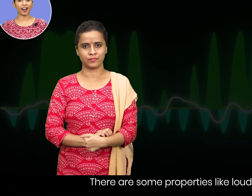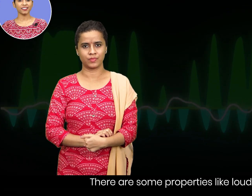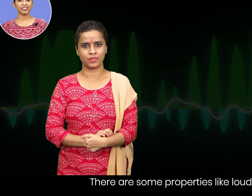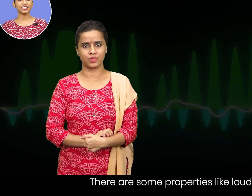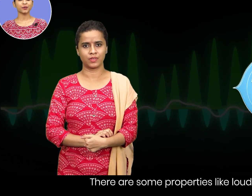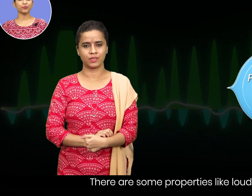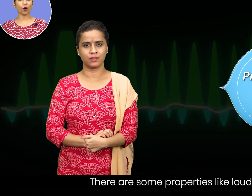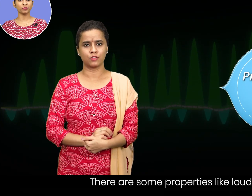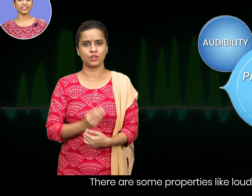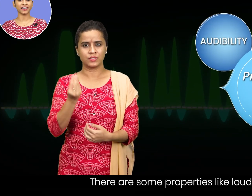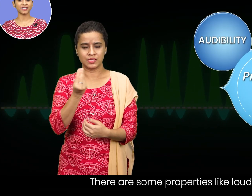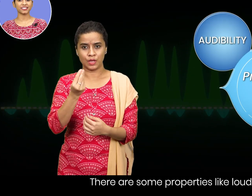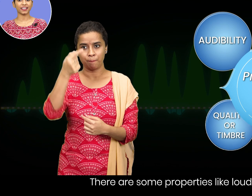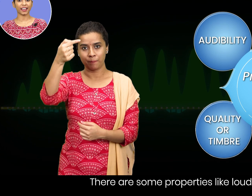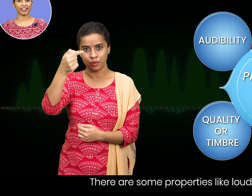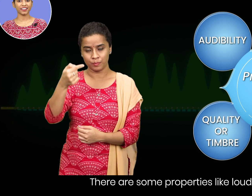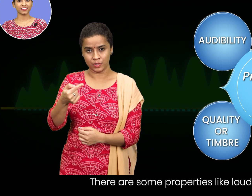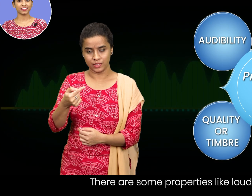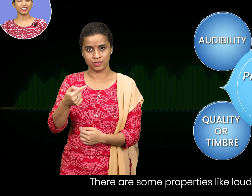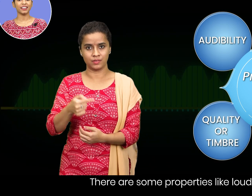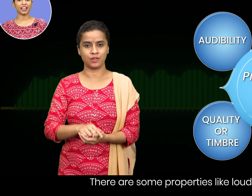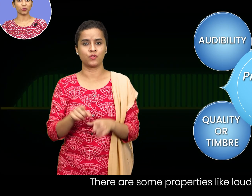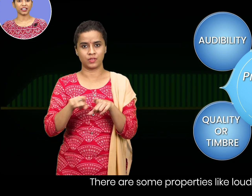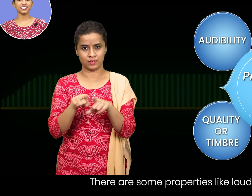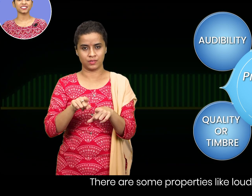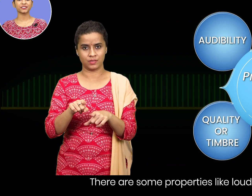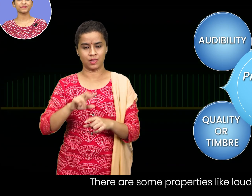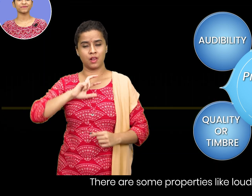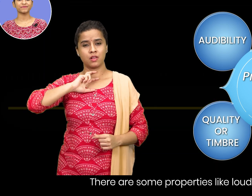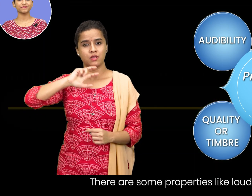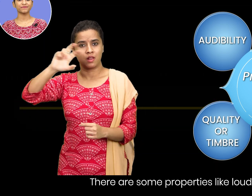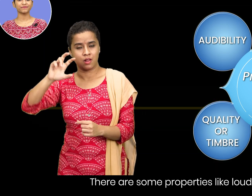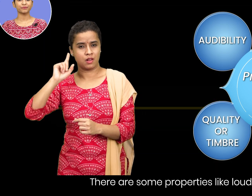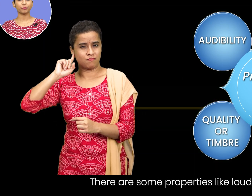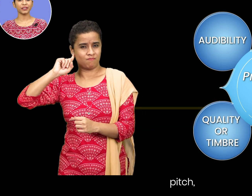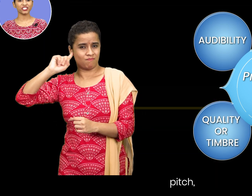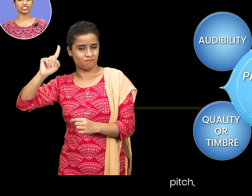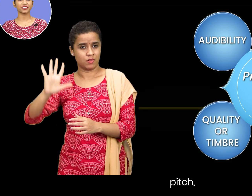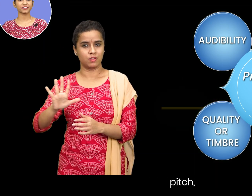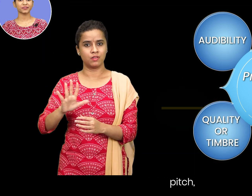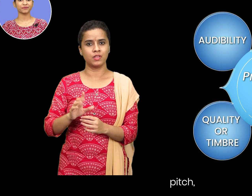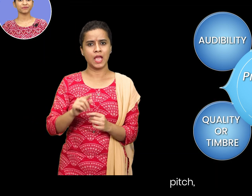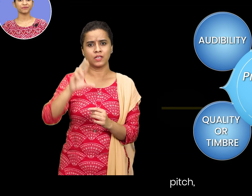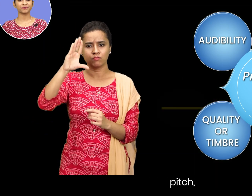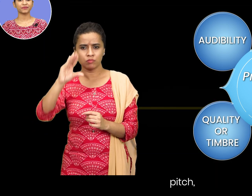There are some properties like loudness, pitch,